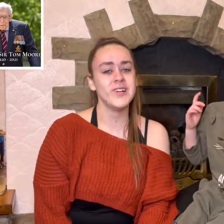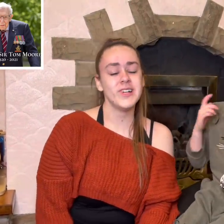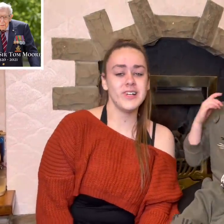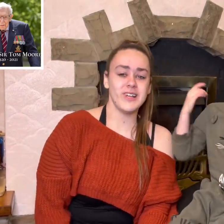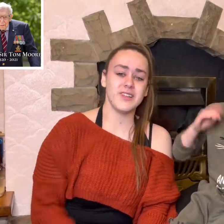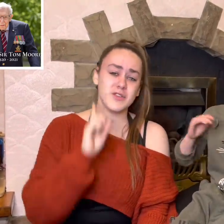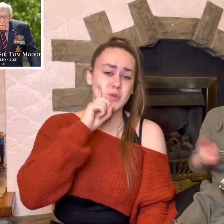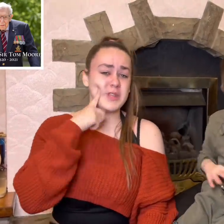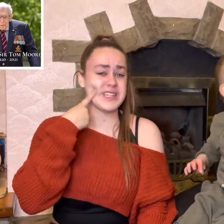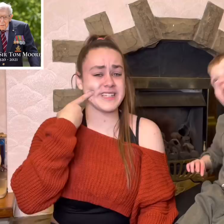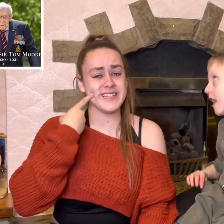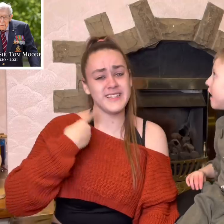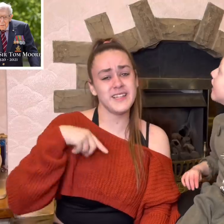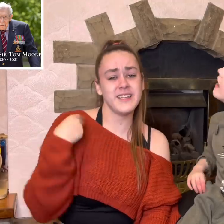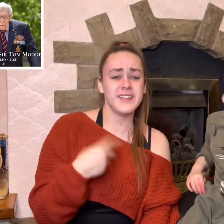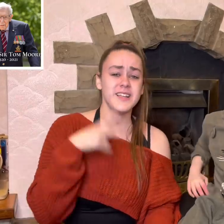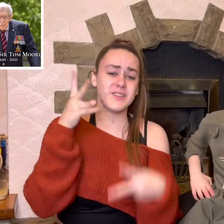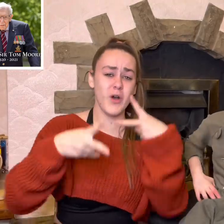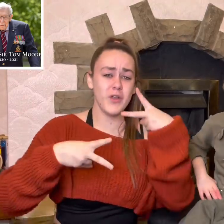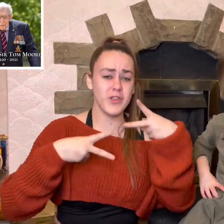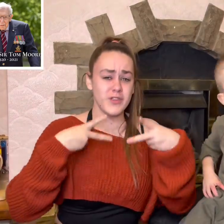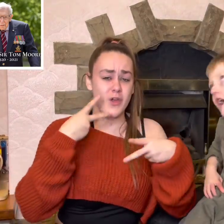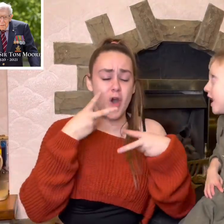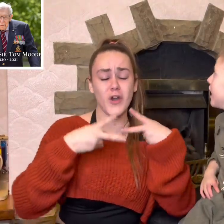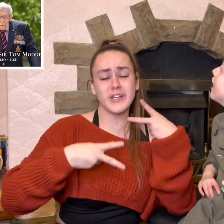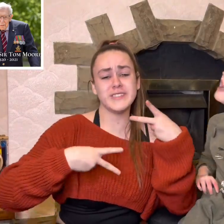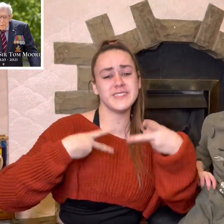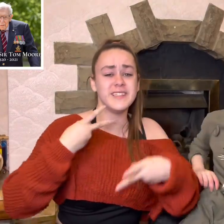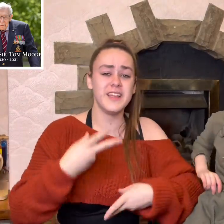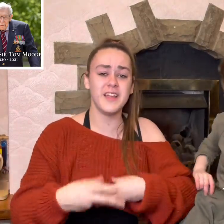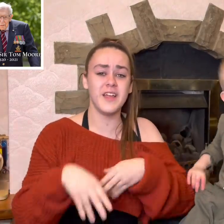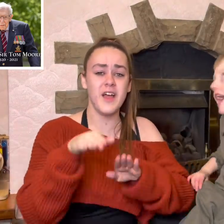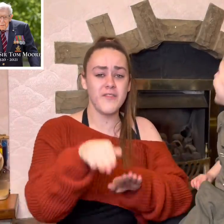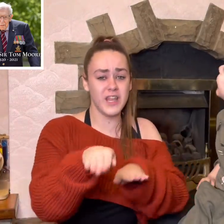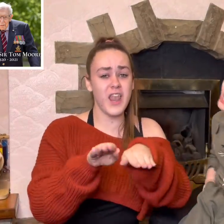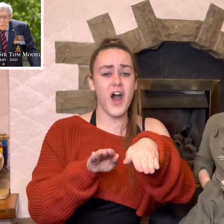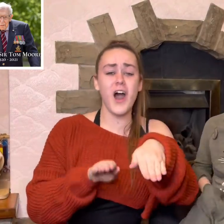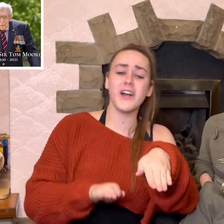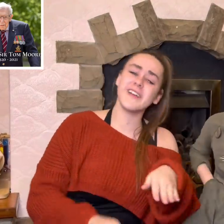and a sweet silver song of the lark.